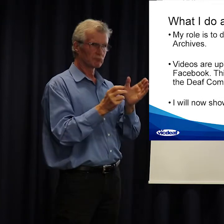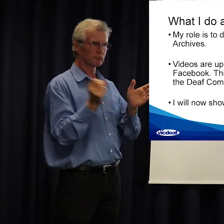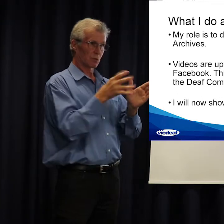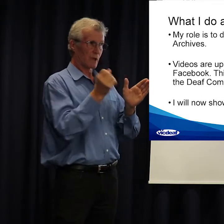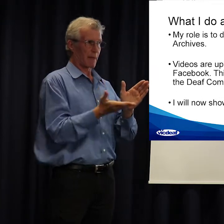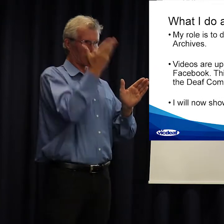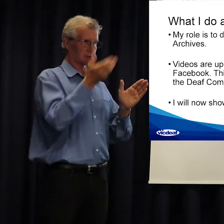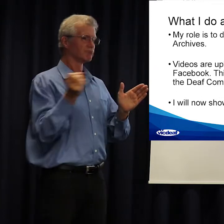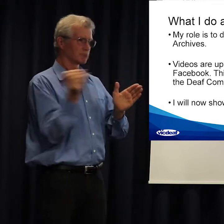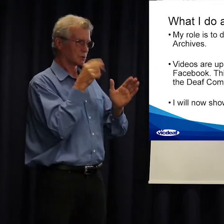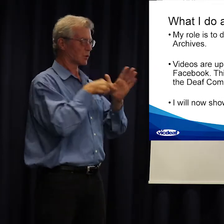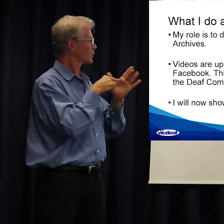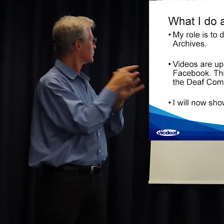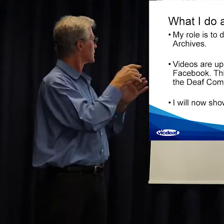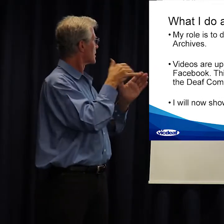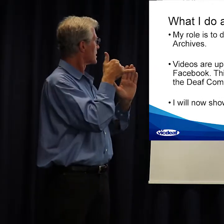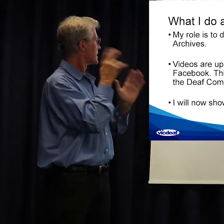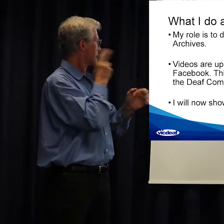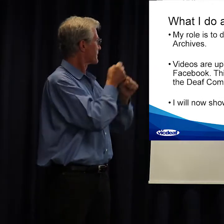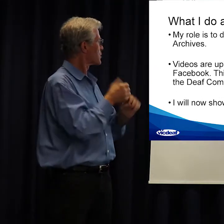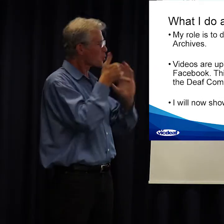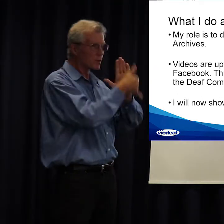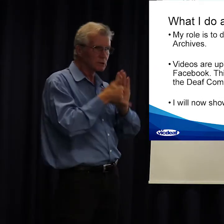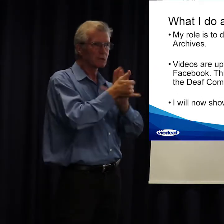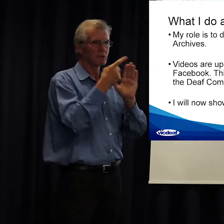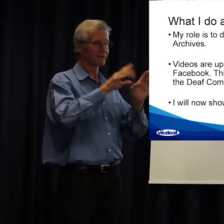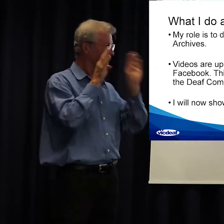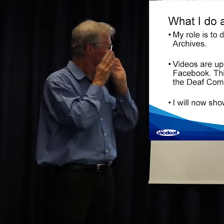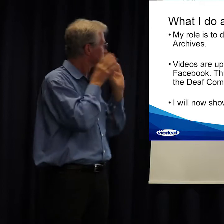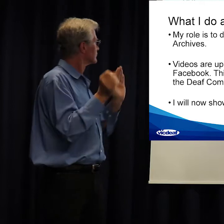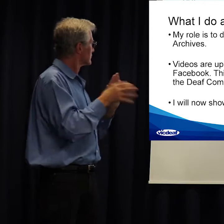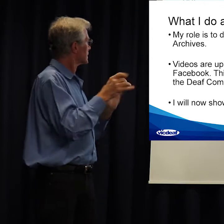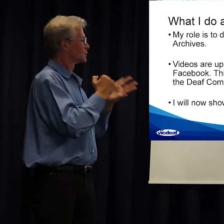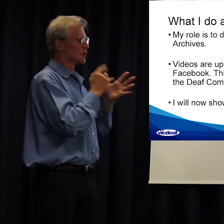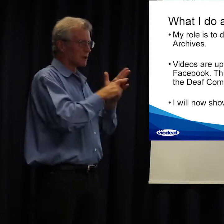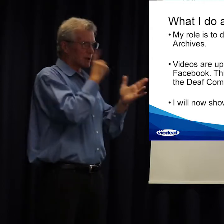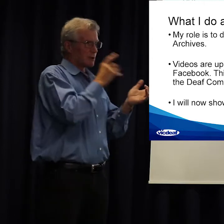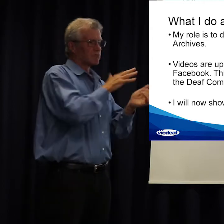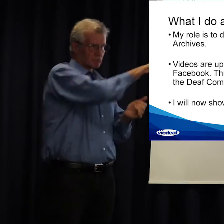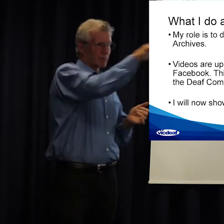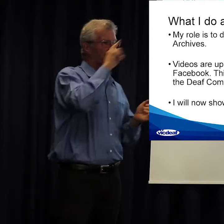Vicdeaf Historical Archives. They're also uploaded to the Vicdeaf YouTube account and Facebook account.